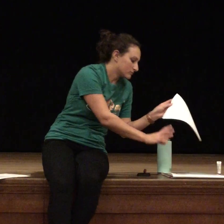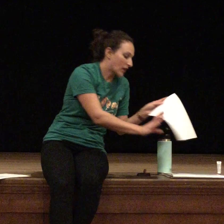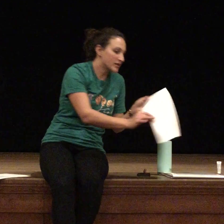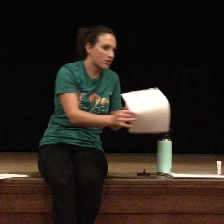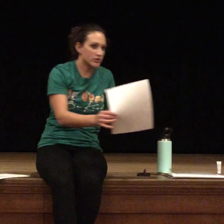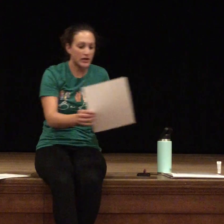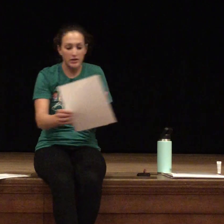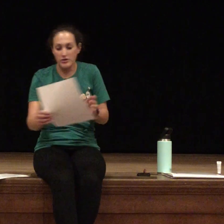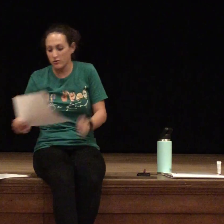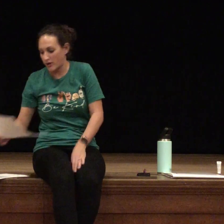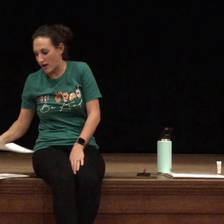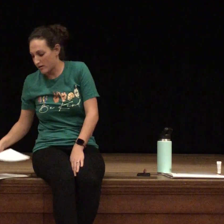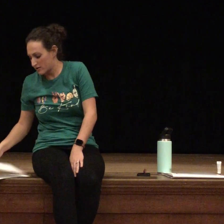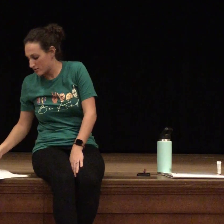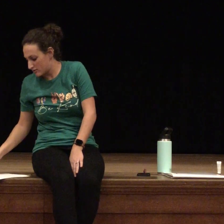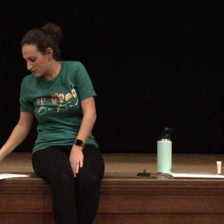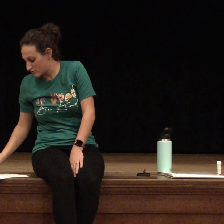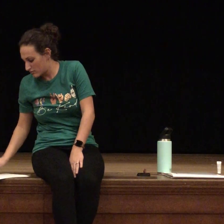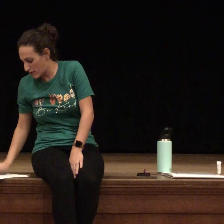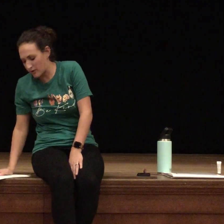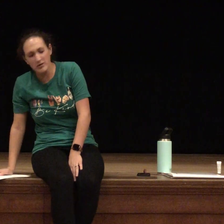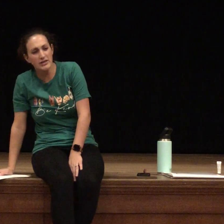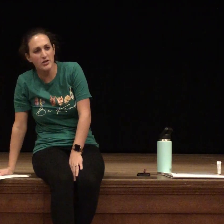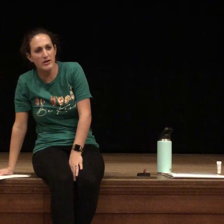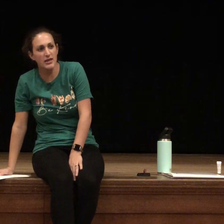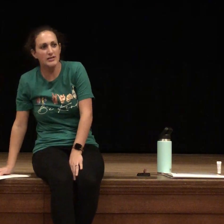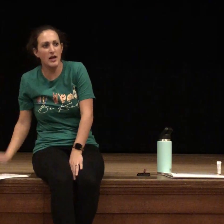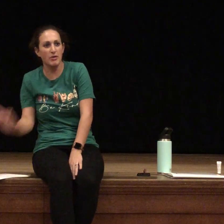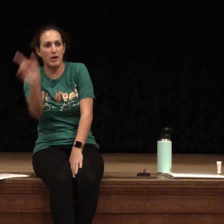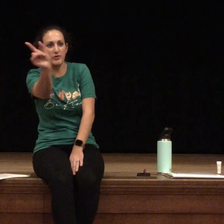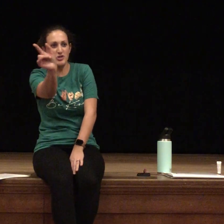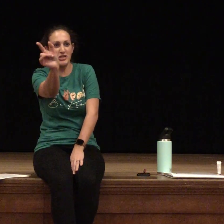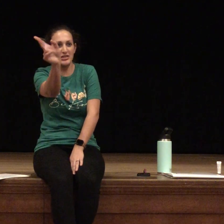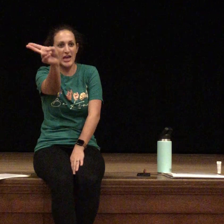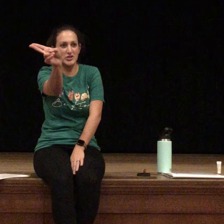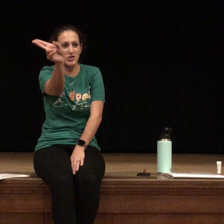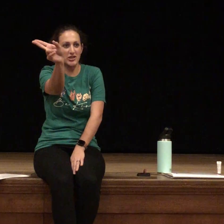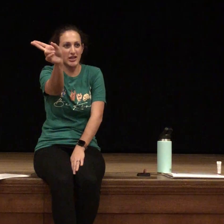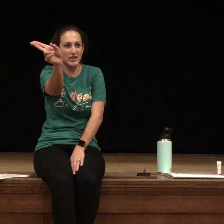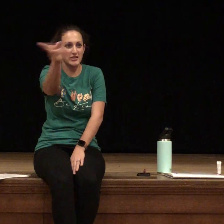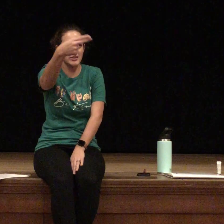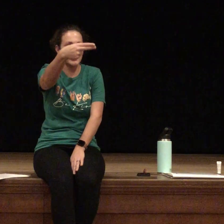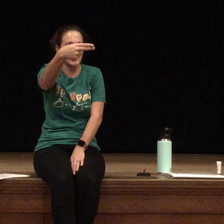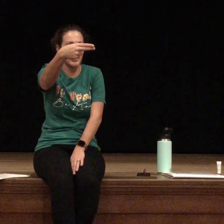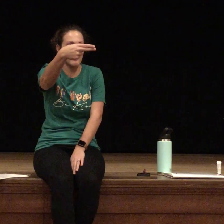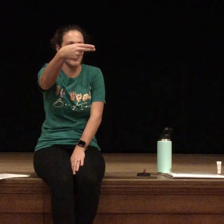I did notice on here too that did I tell you guys last time about the G and the H looking like this and not flip this